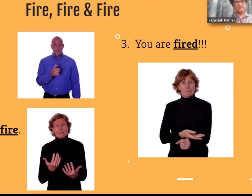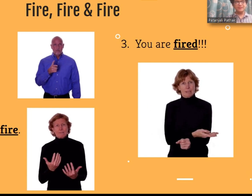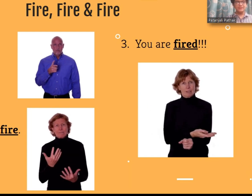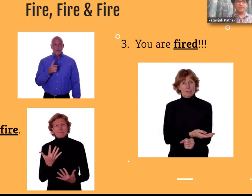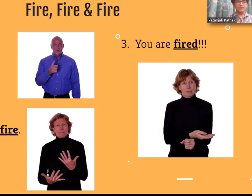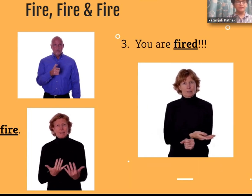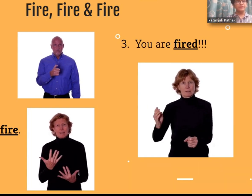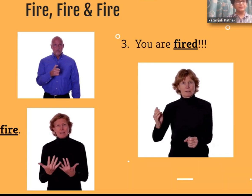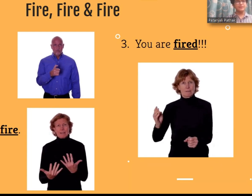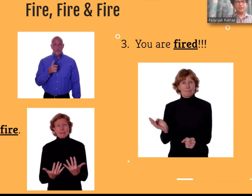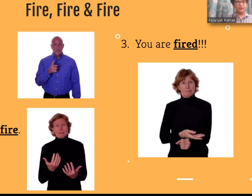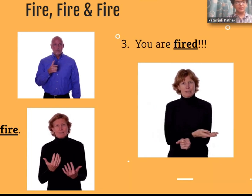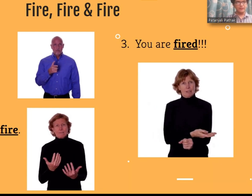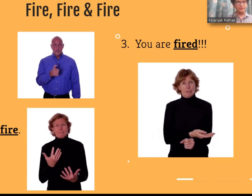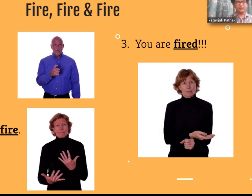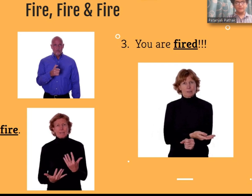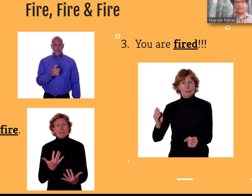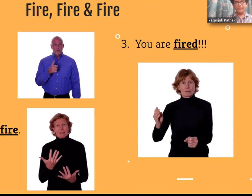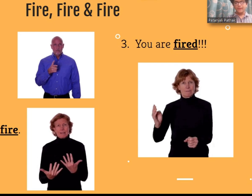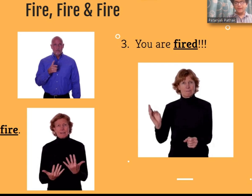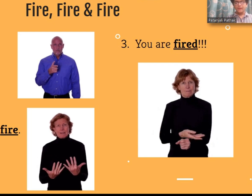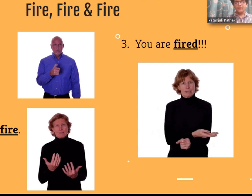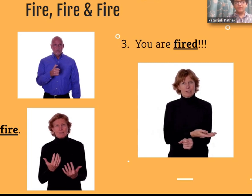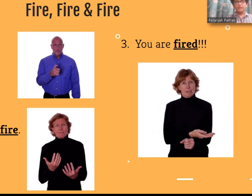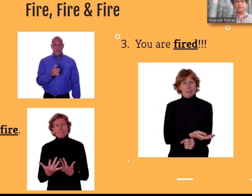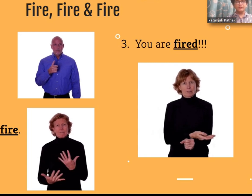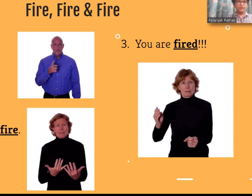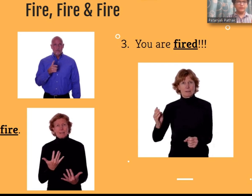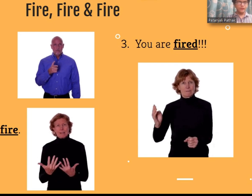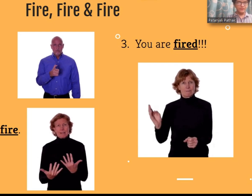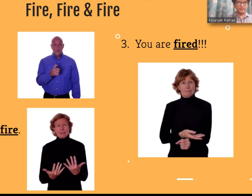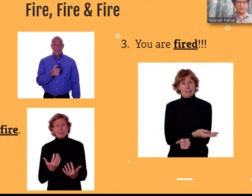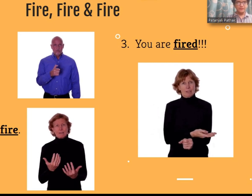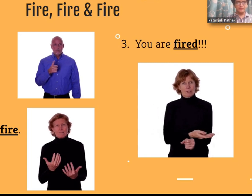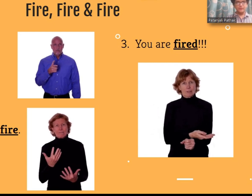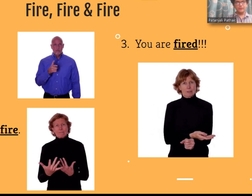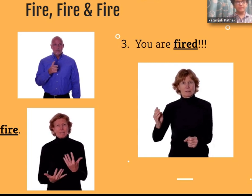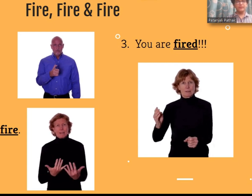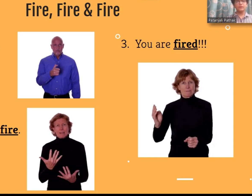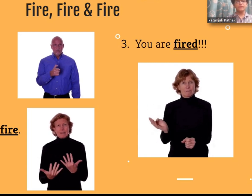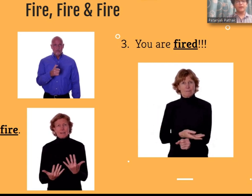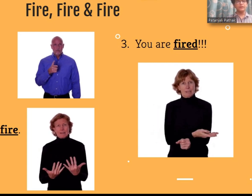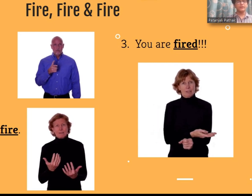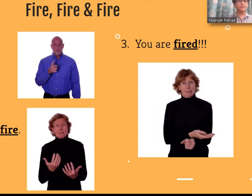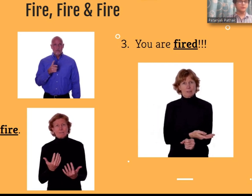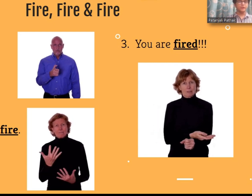resemble the physical occurrence. In the first case, the meaning of fire is shooting.